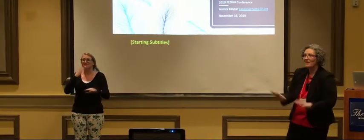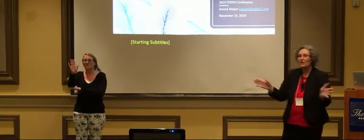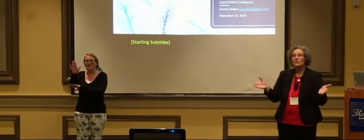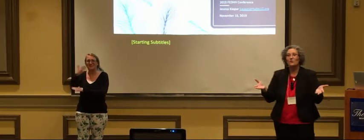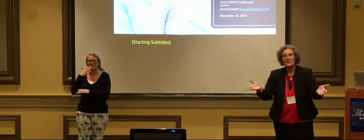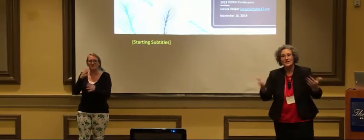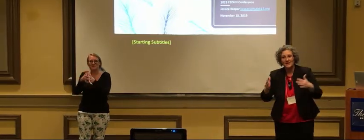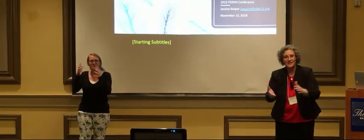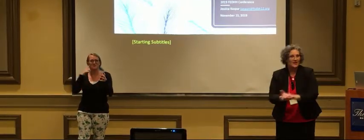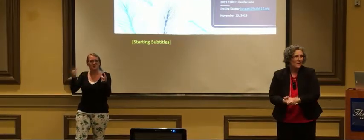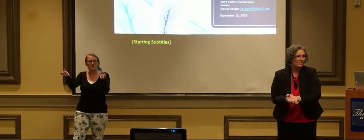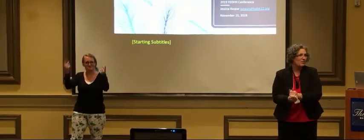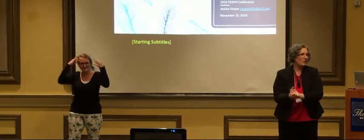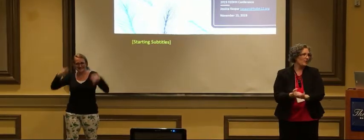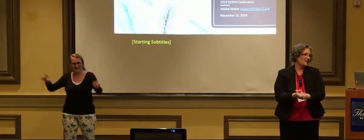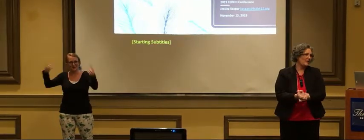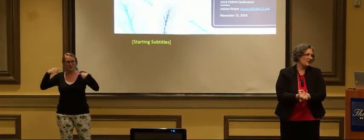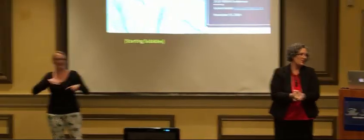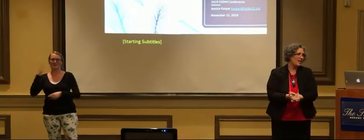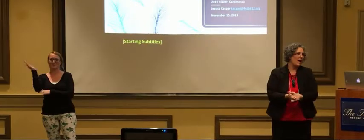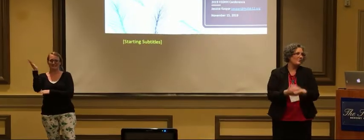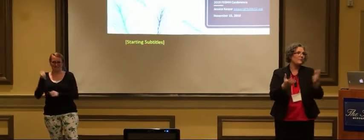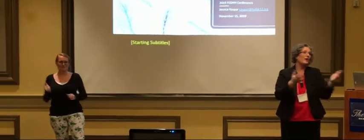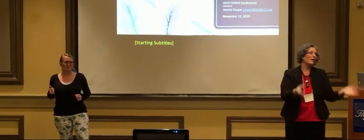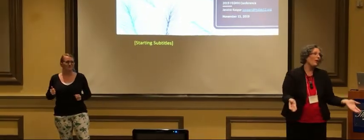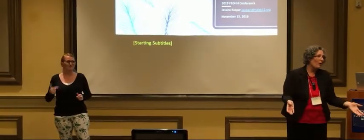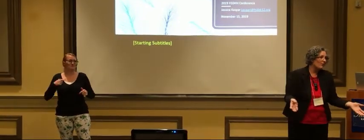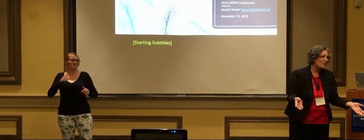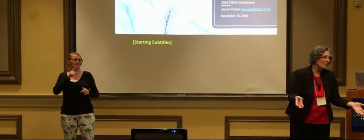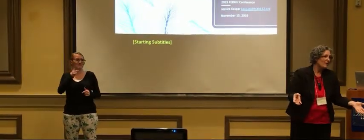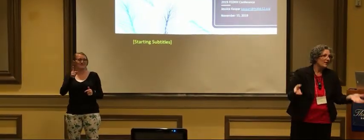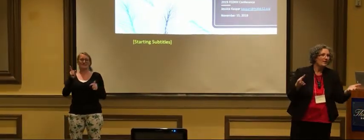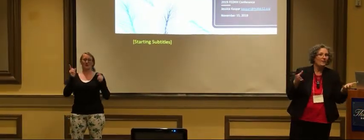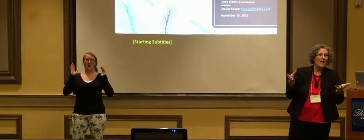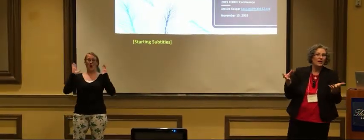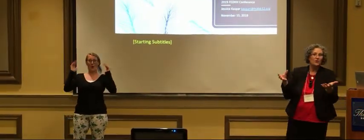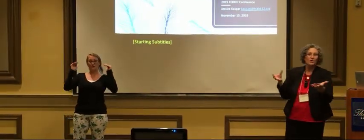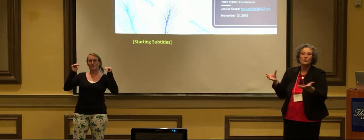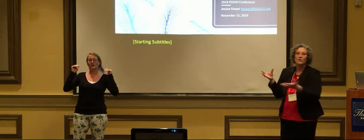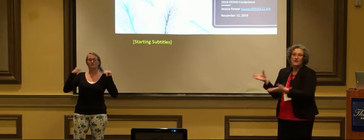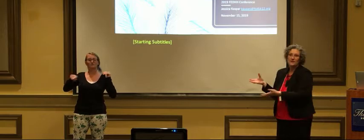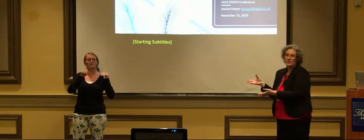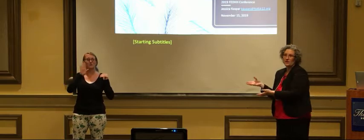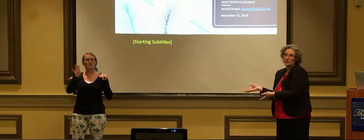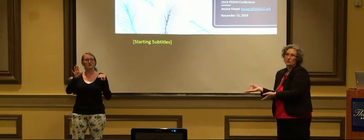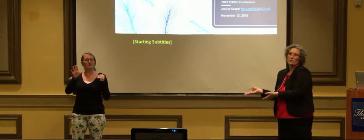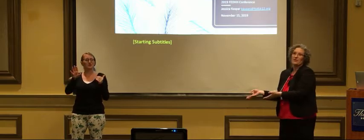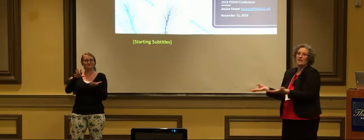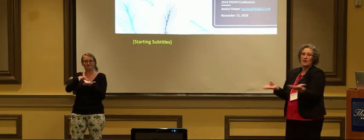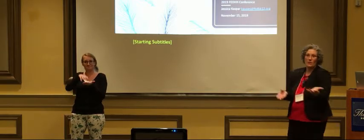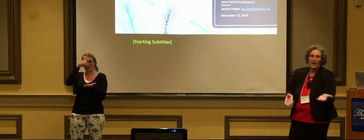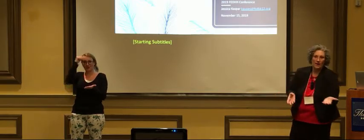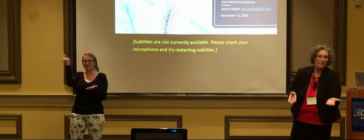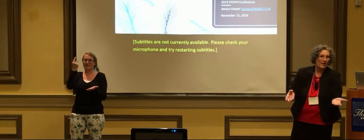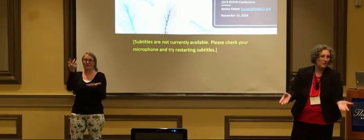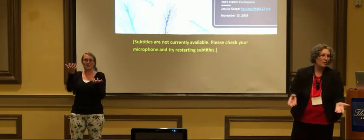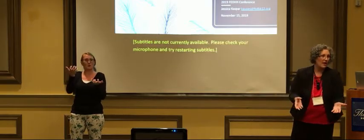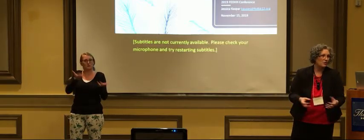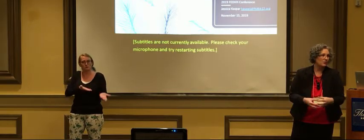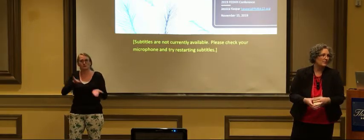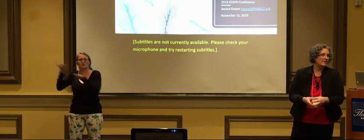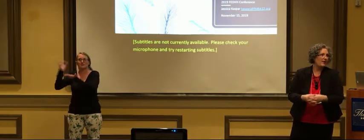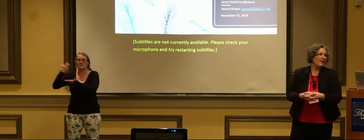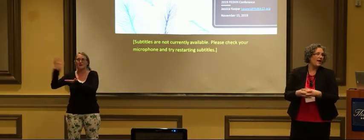Good afternoon, and thank you for deciding to come to my presentation. I'm very hopeful that you'll find something that you'll want to take away back